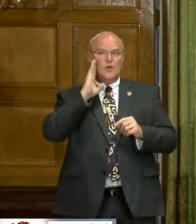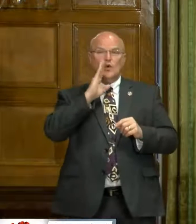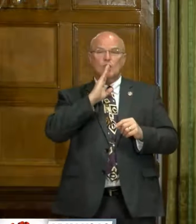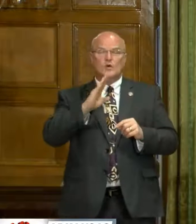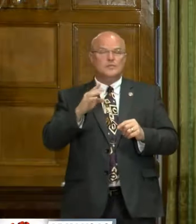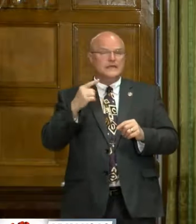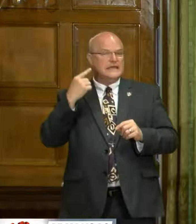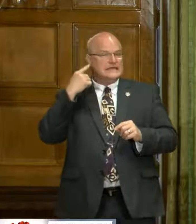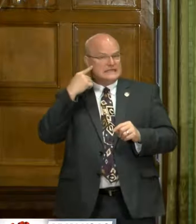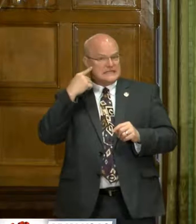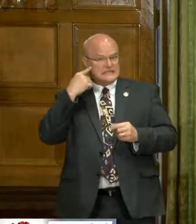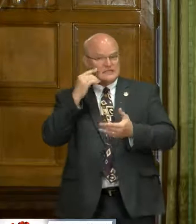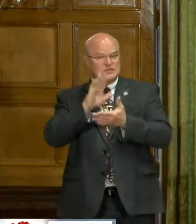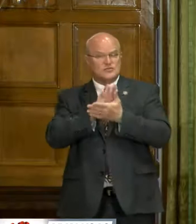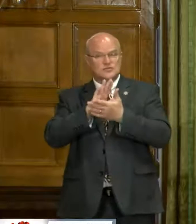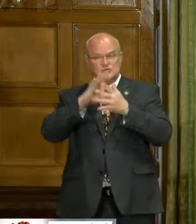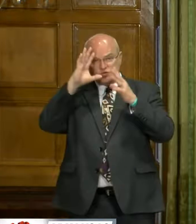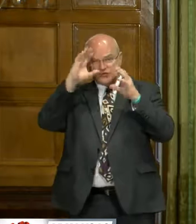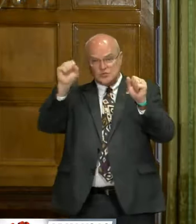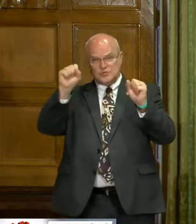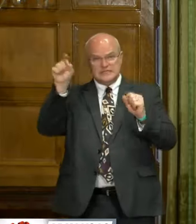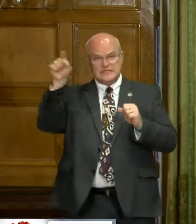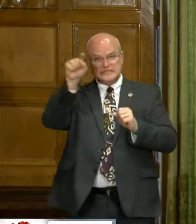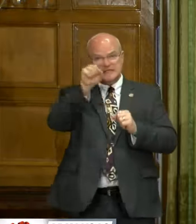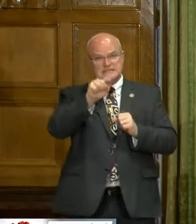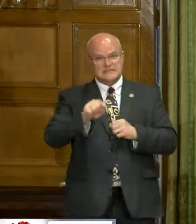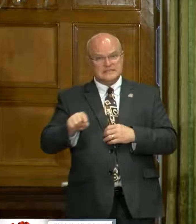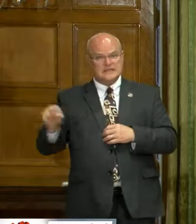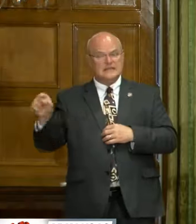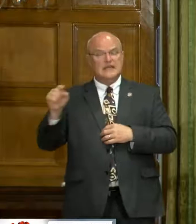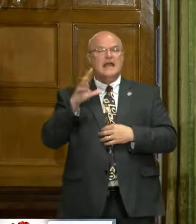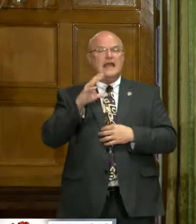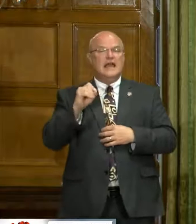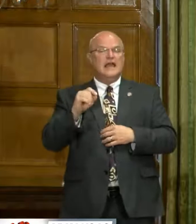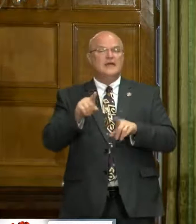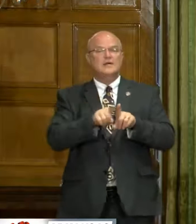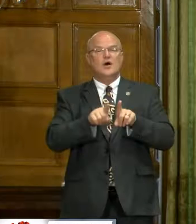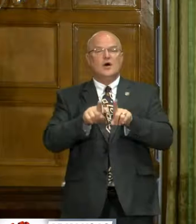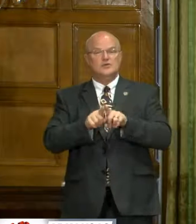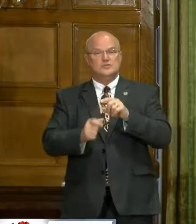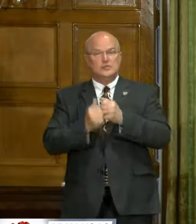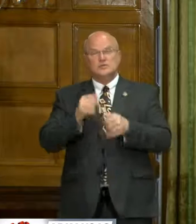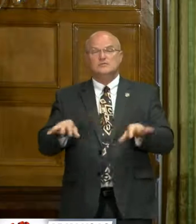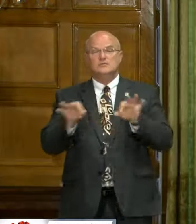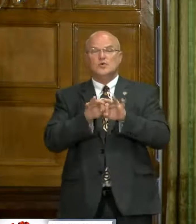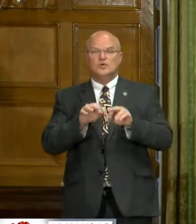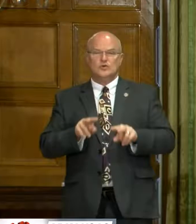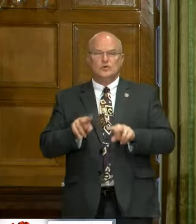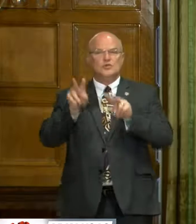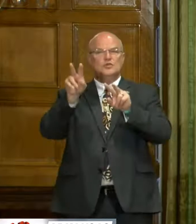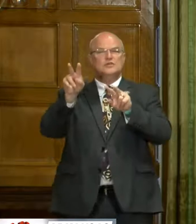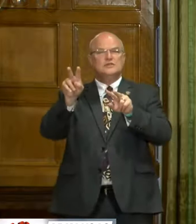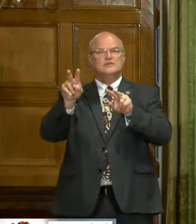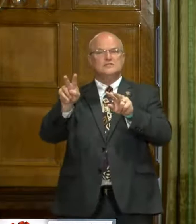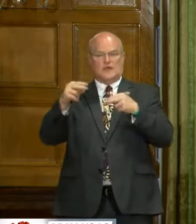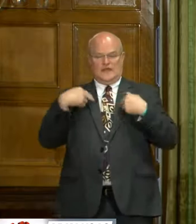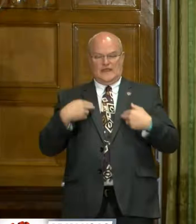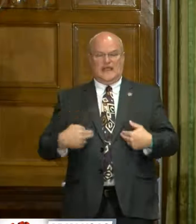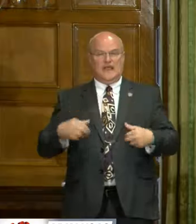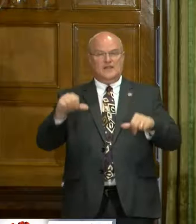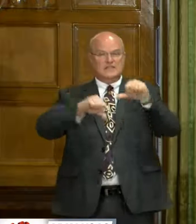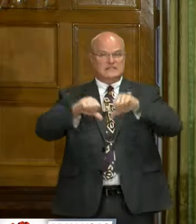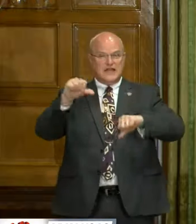be listening to school superintendents, but we're also, most importantly, looking to the